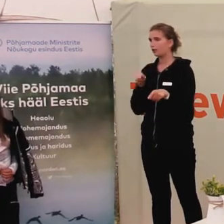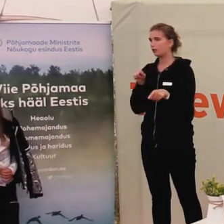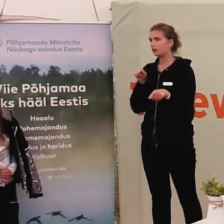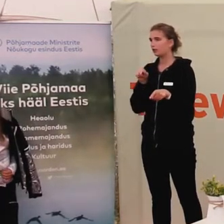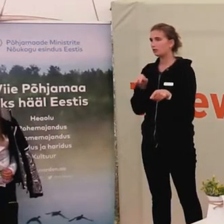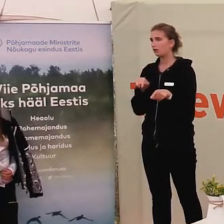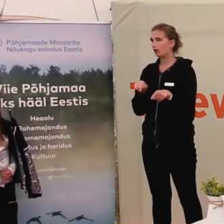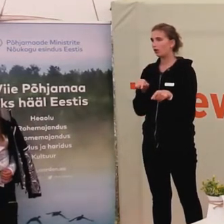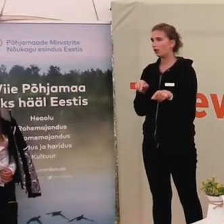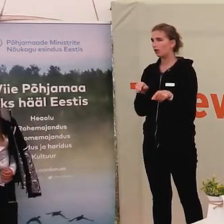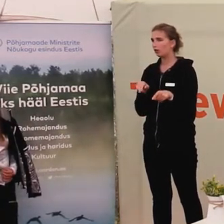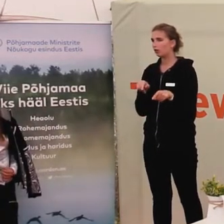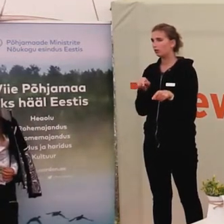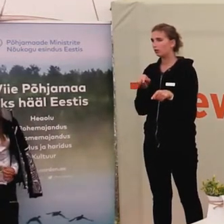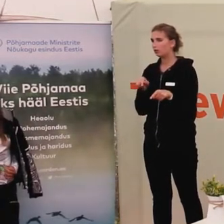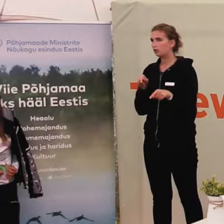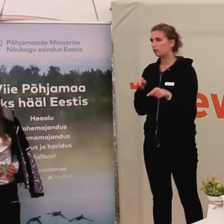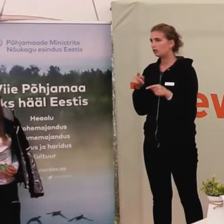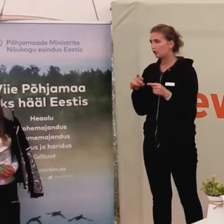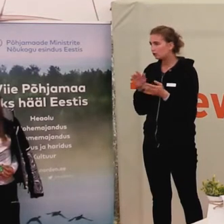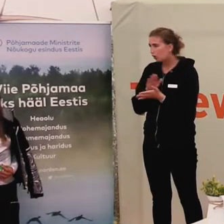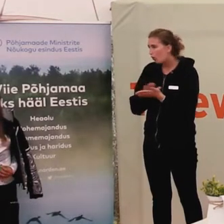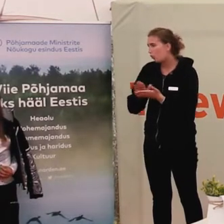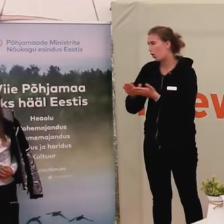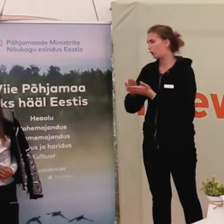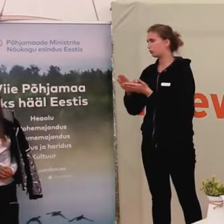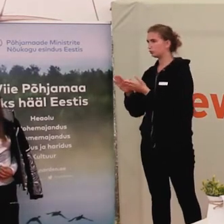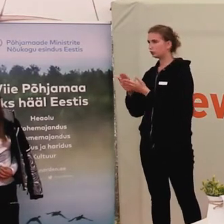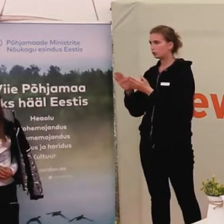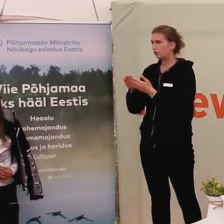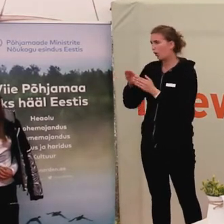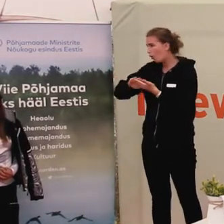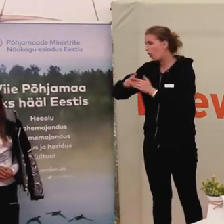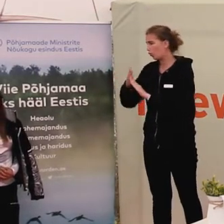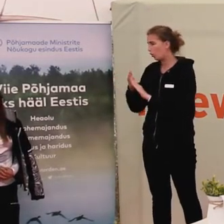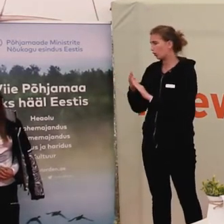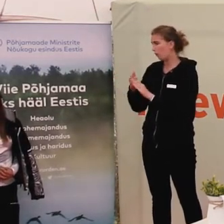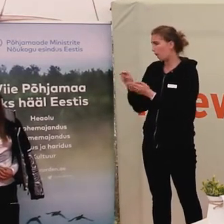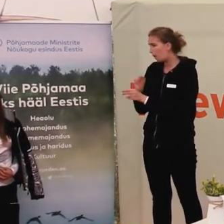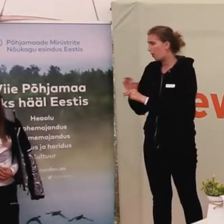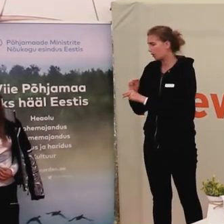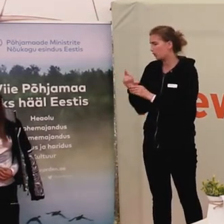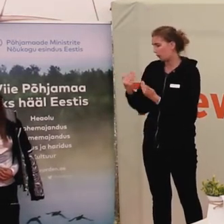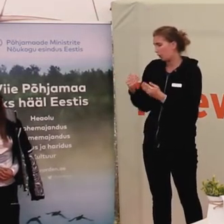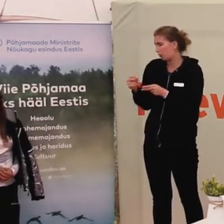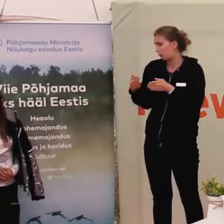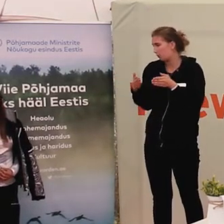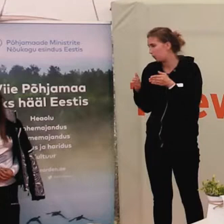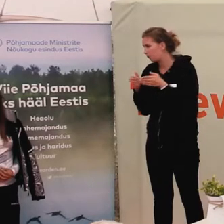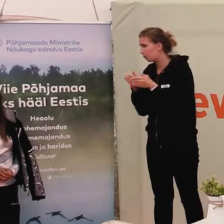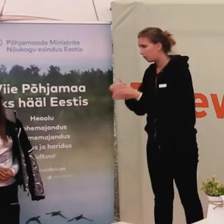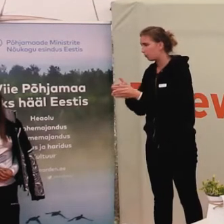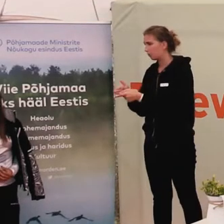administration to invest into clean tech and to improve the situation, as they really do have a very low quality air in